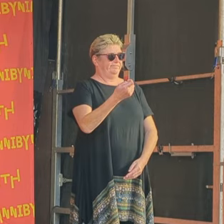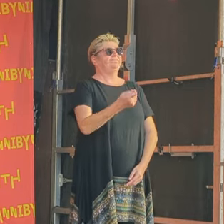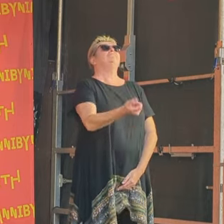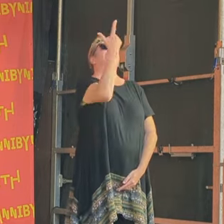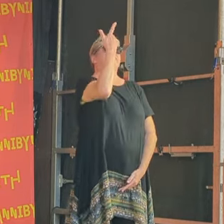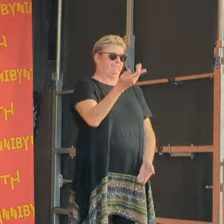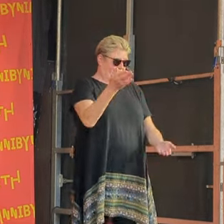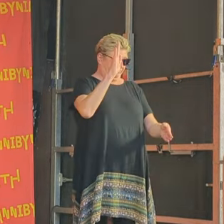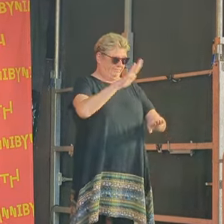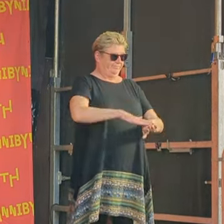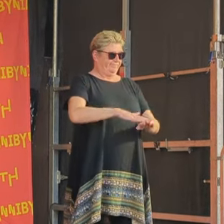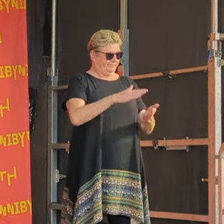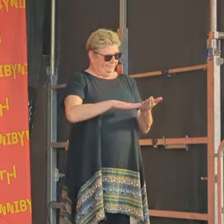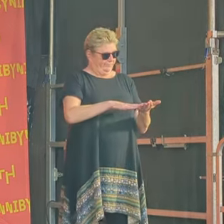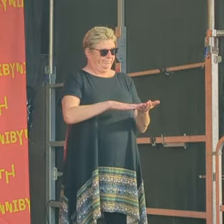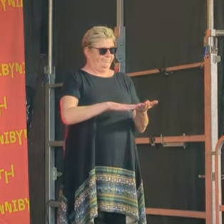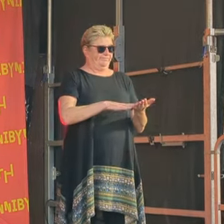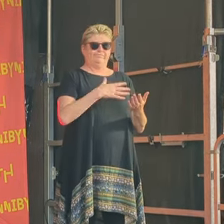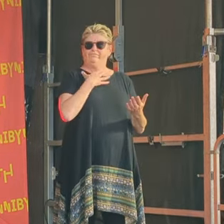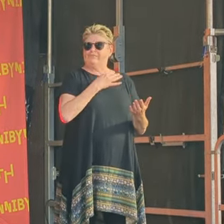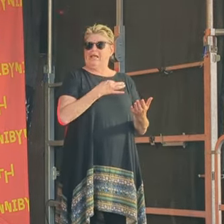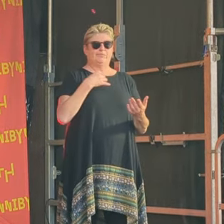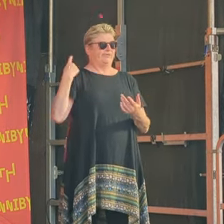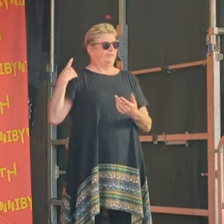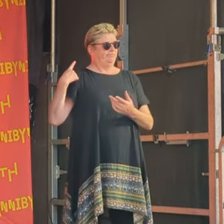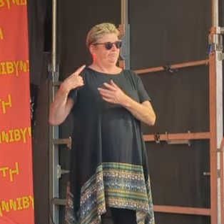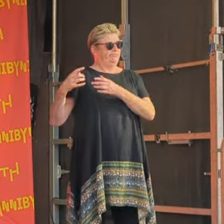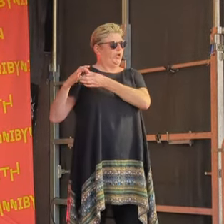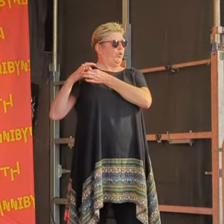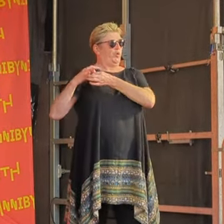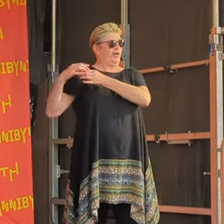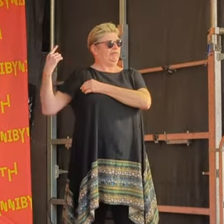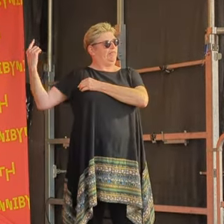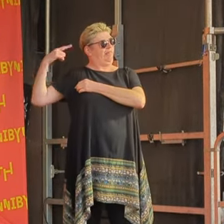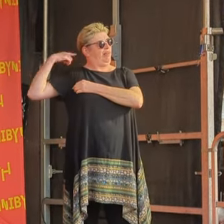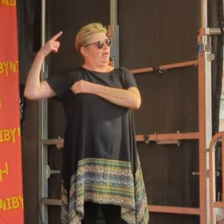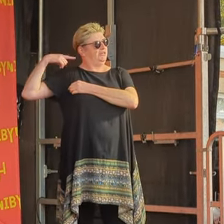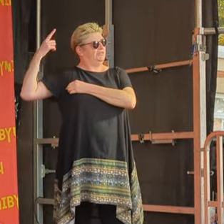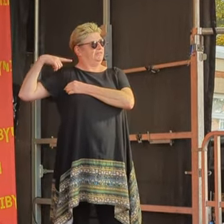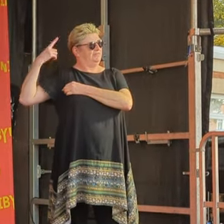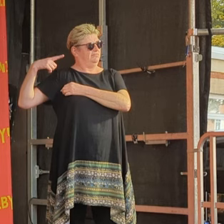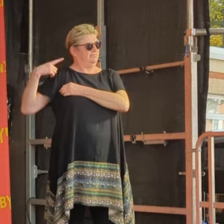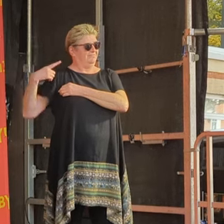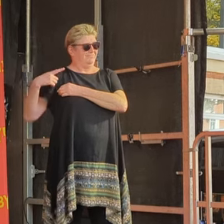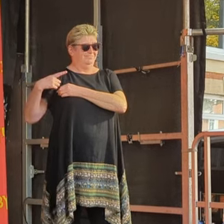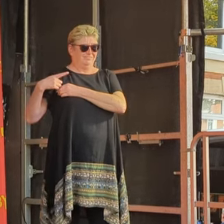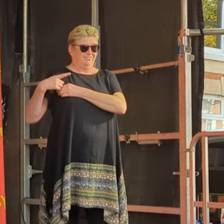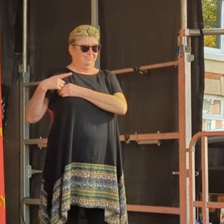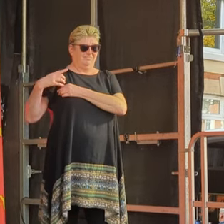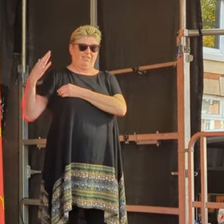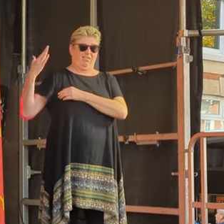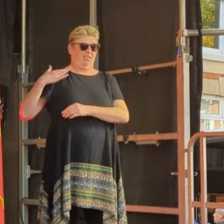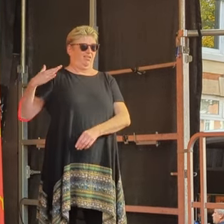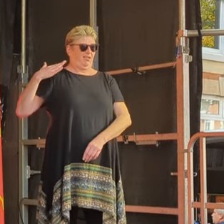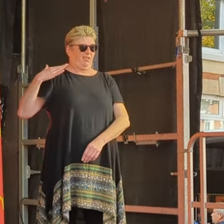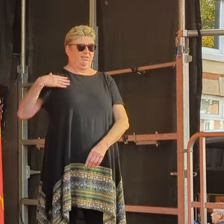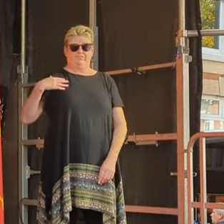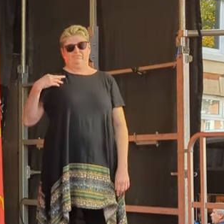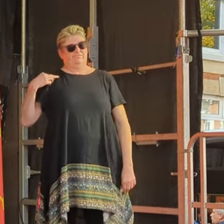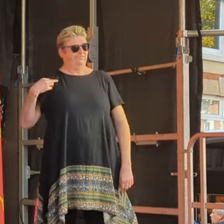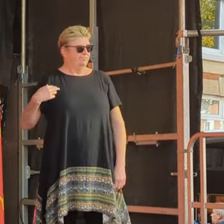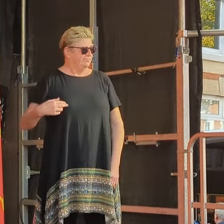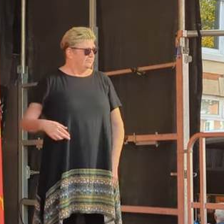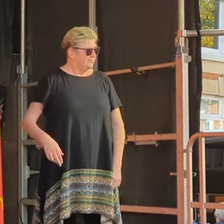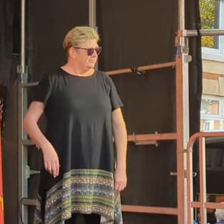The dice thrown by desperate unionists in London's last chance saloon, is that patronising treasury